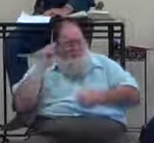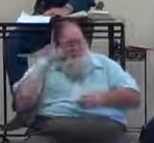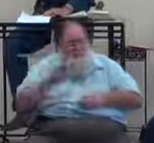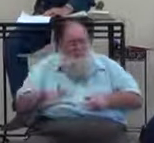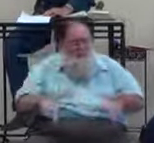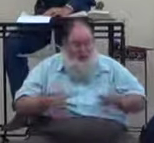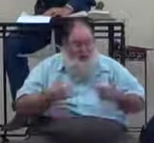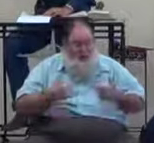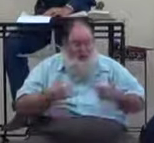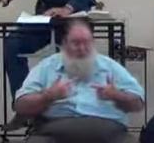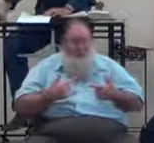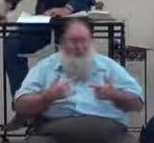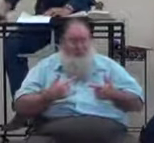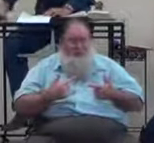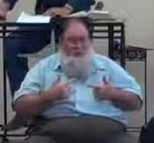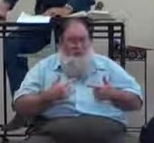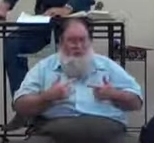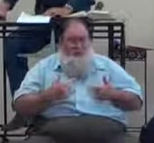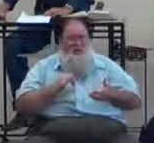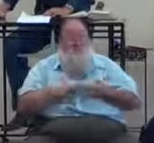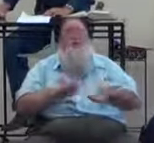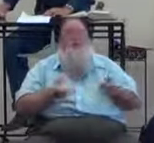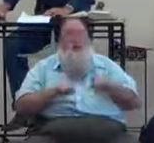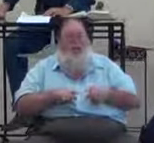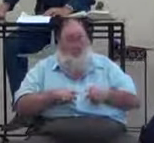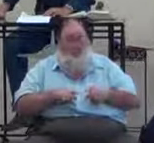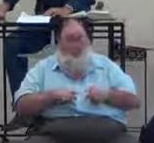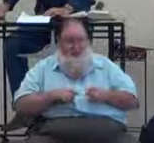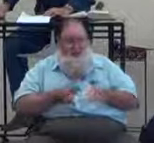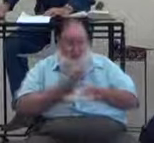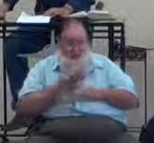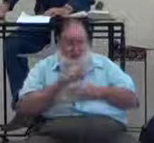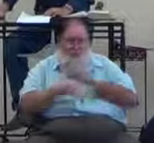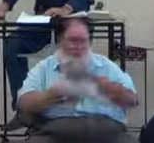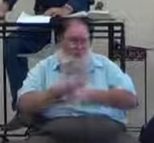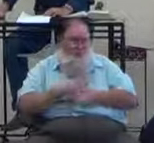world today as we speak. People are being persecuted.